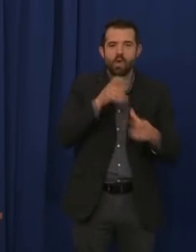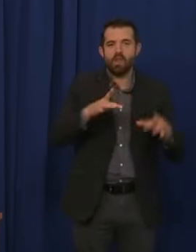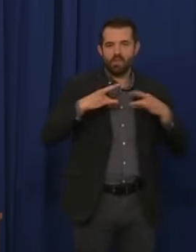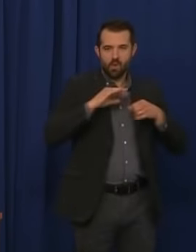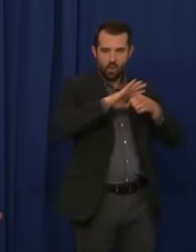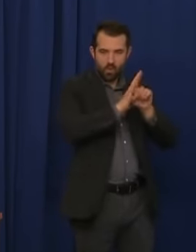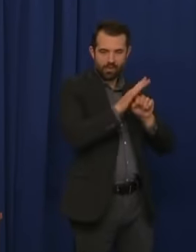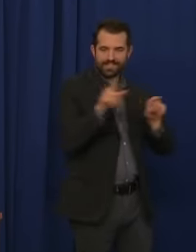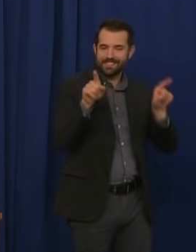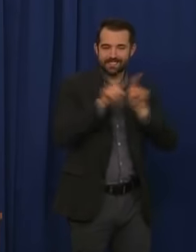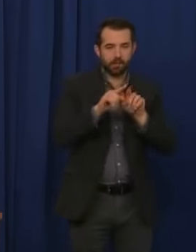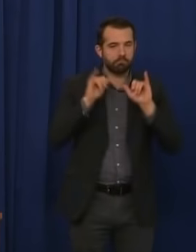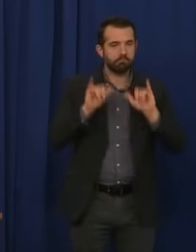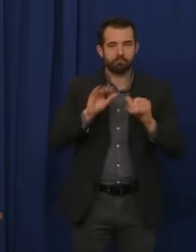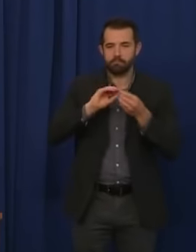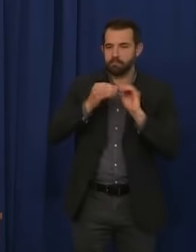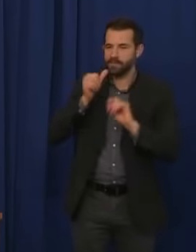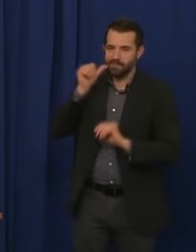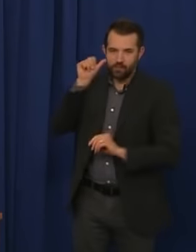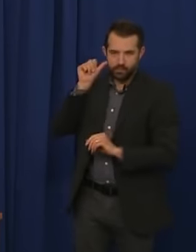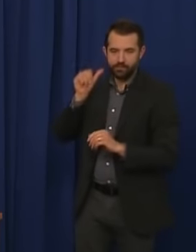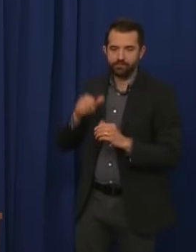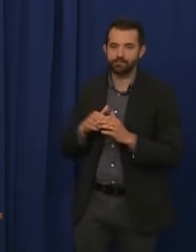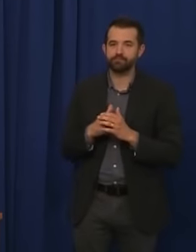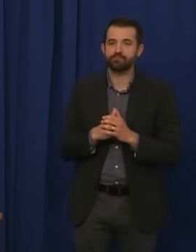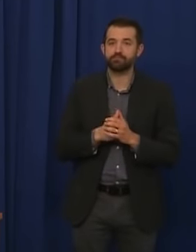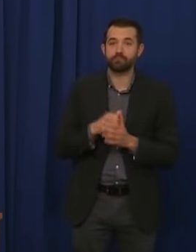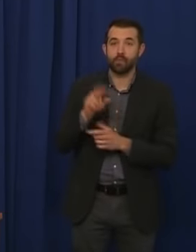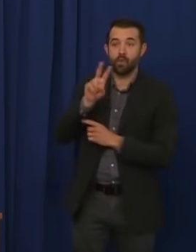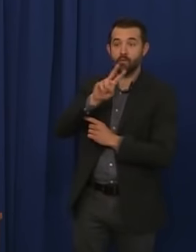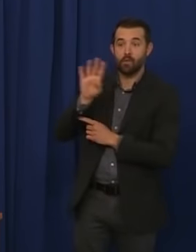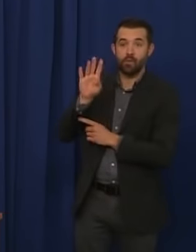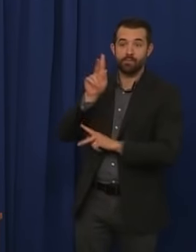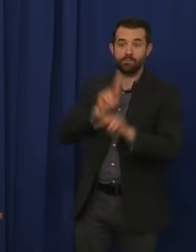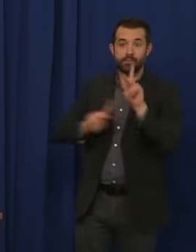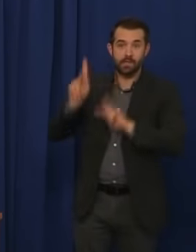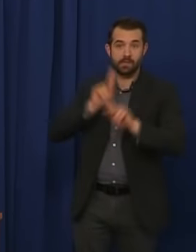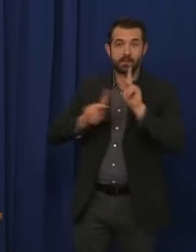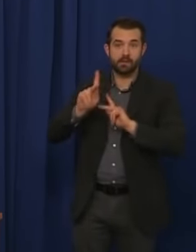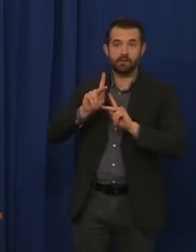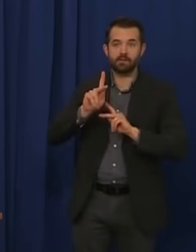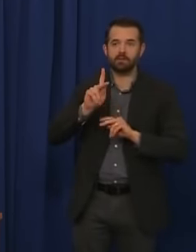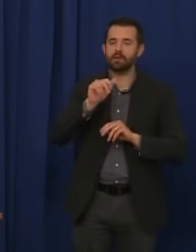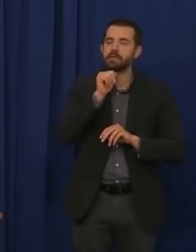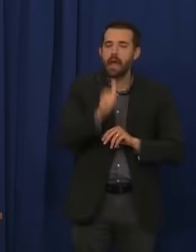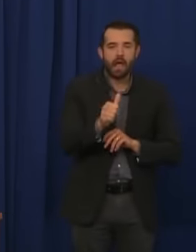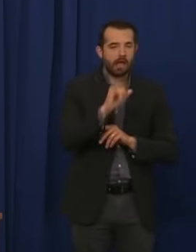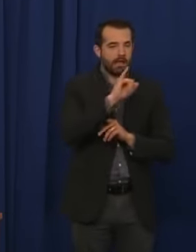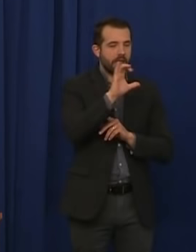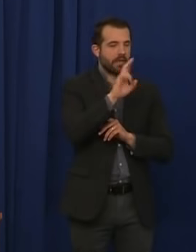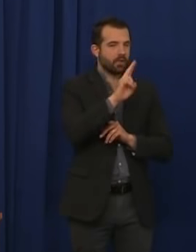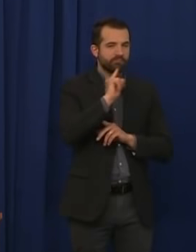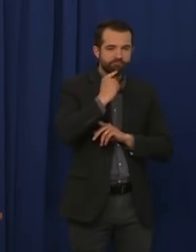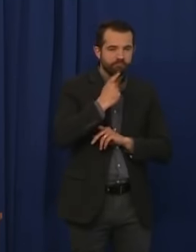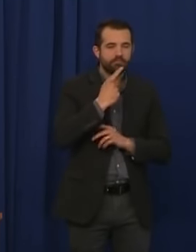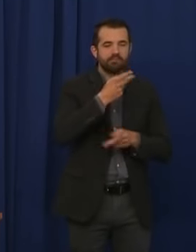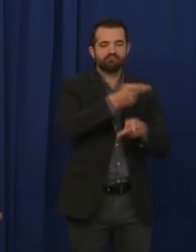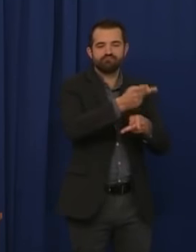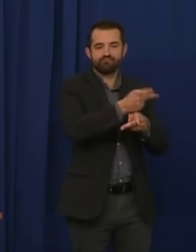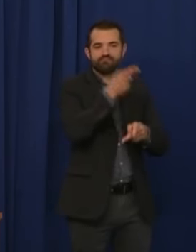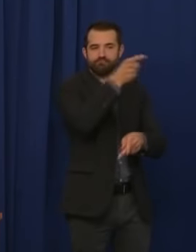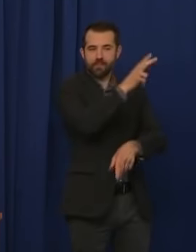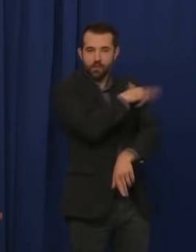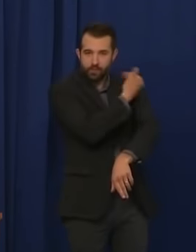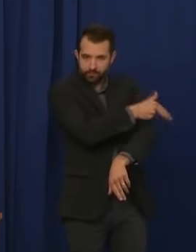yesterday. Similarly, there are 24 individuals in non-intensive care unit beds, also the same number